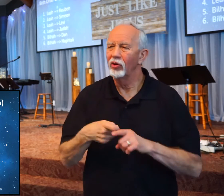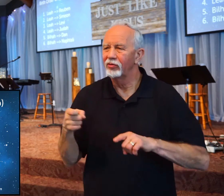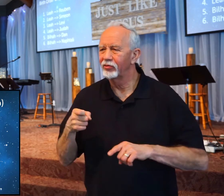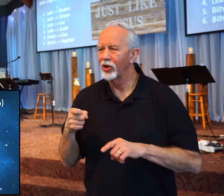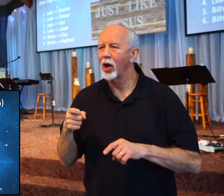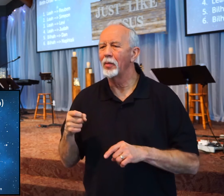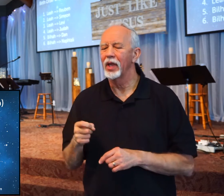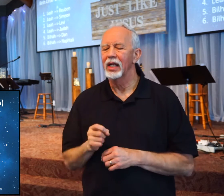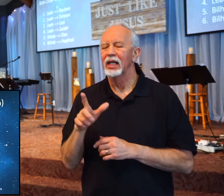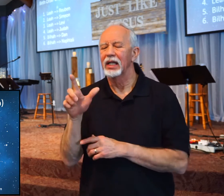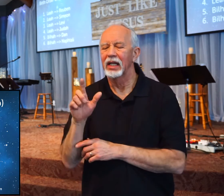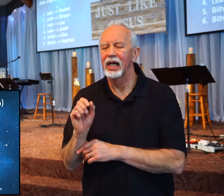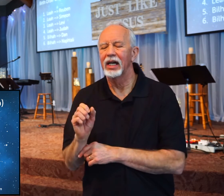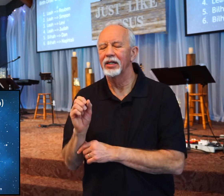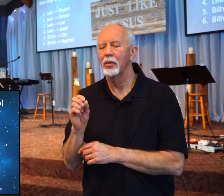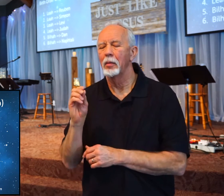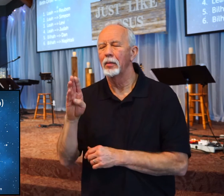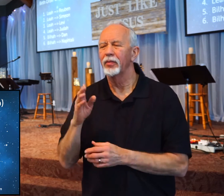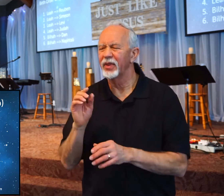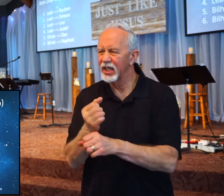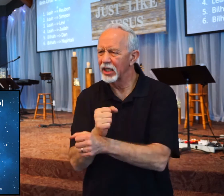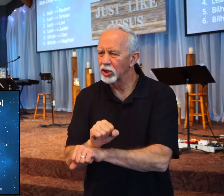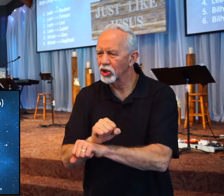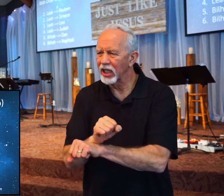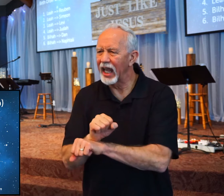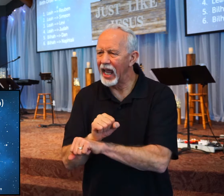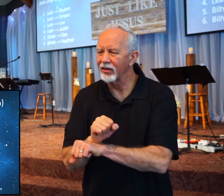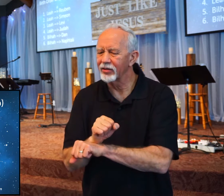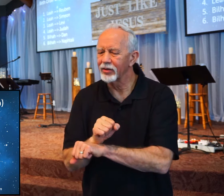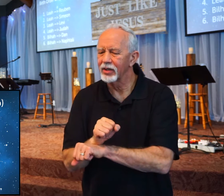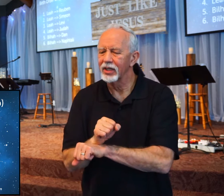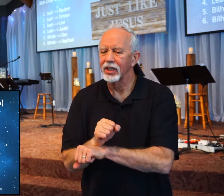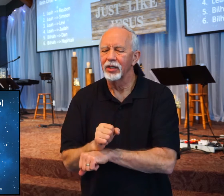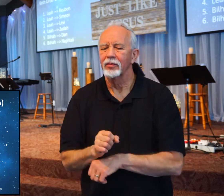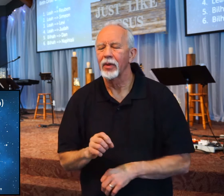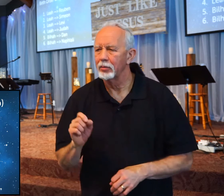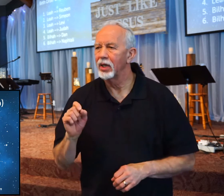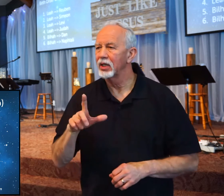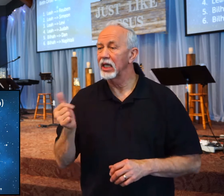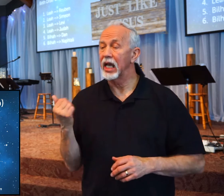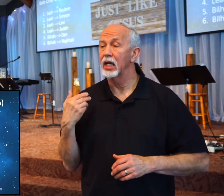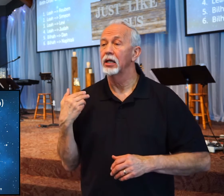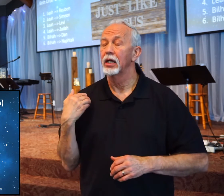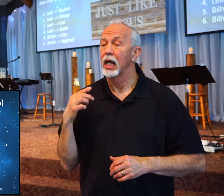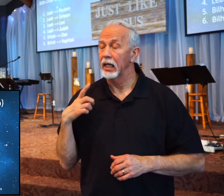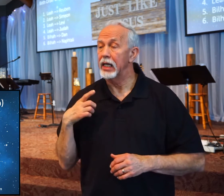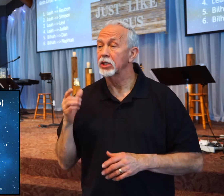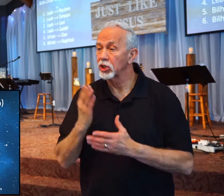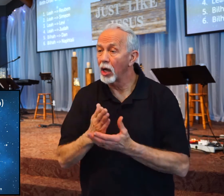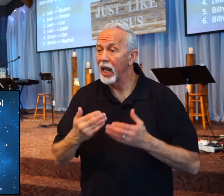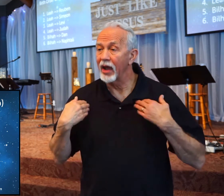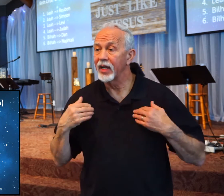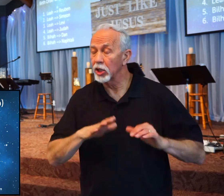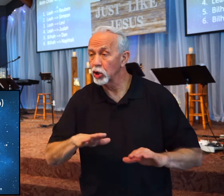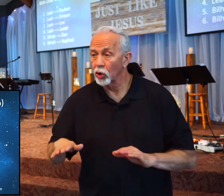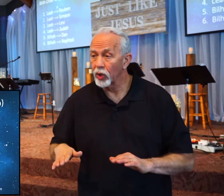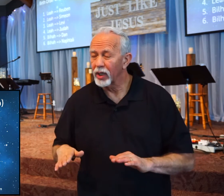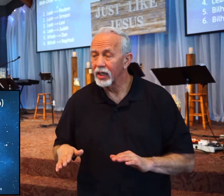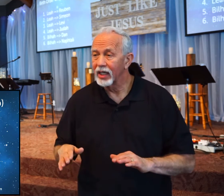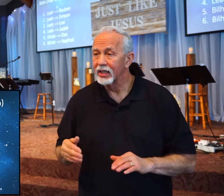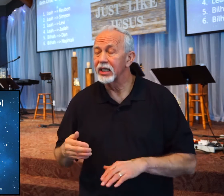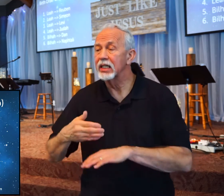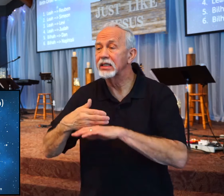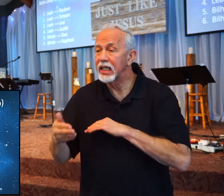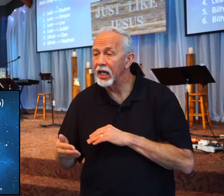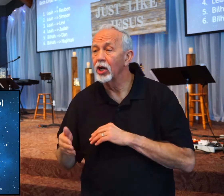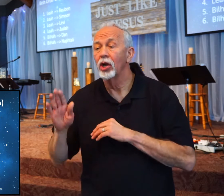slave of Rachel. But Leah has not been having children now. And so what does she do? She takes matter into her own hands. She sends her